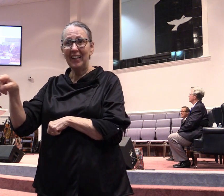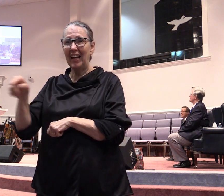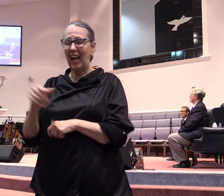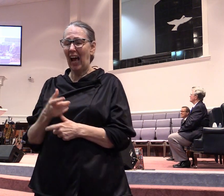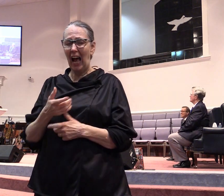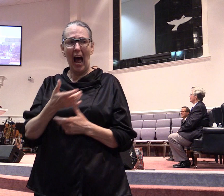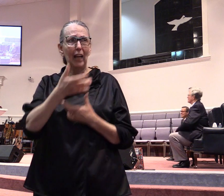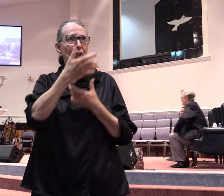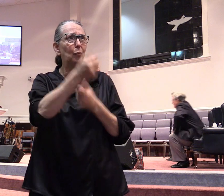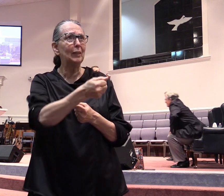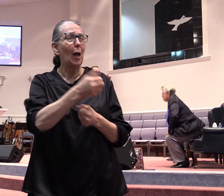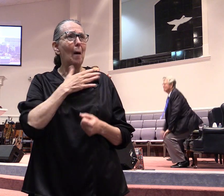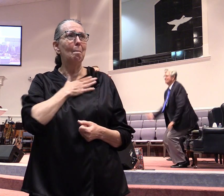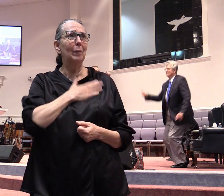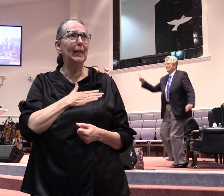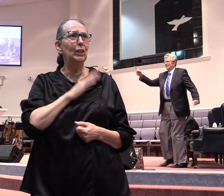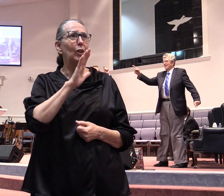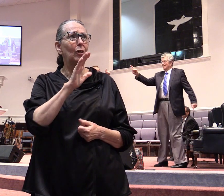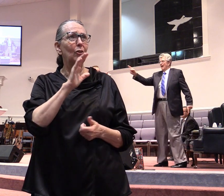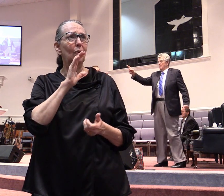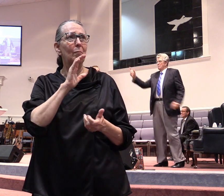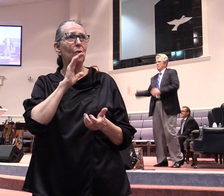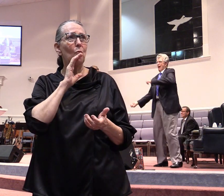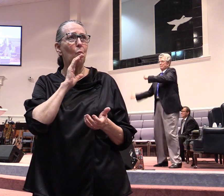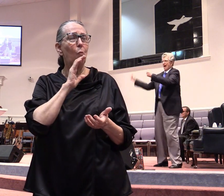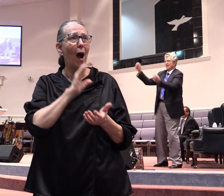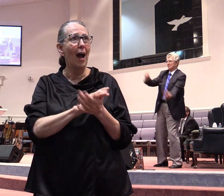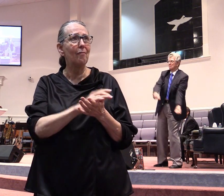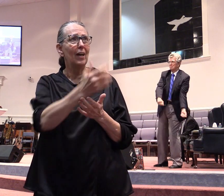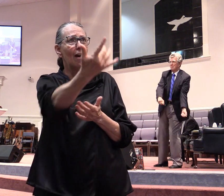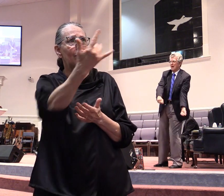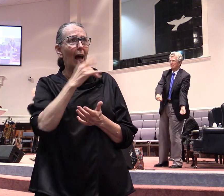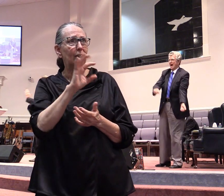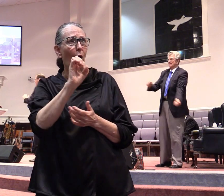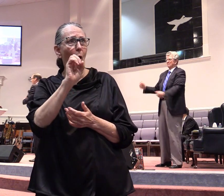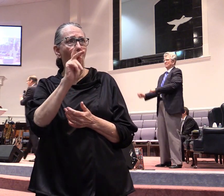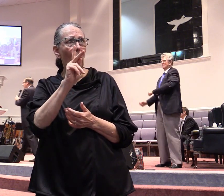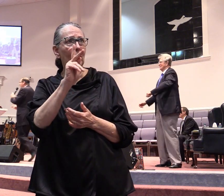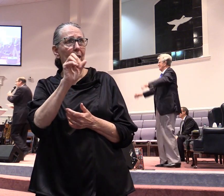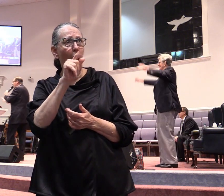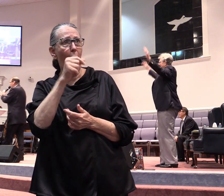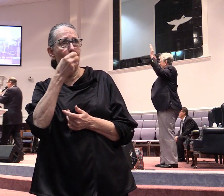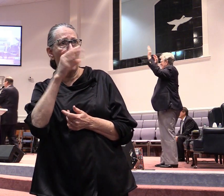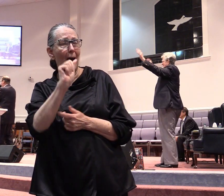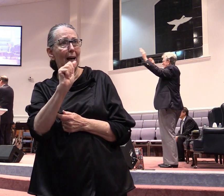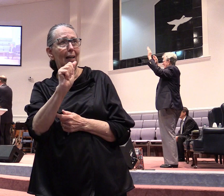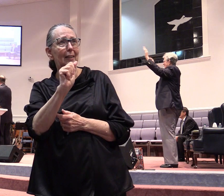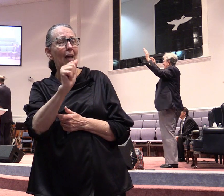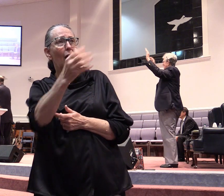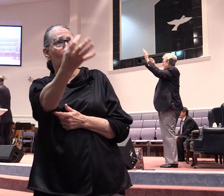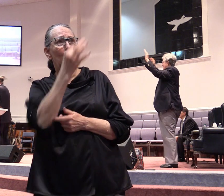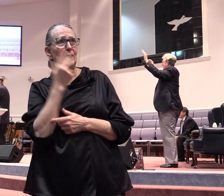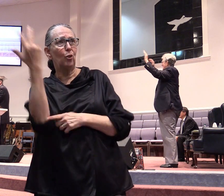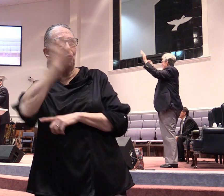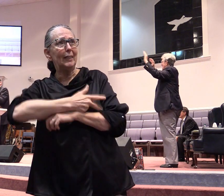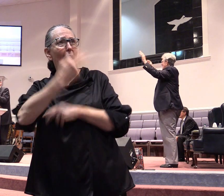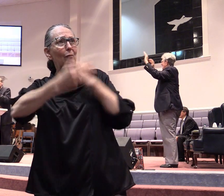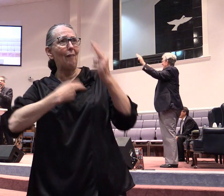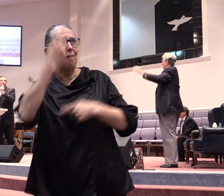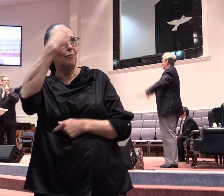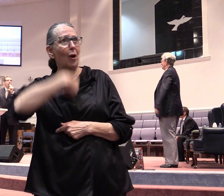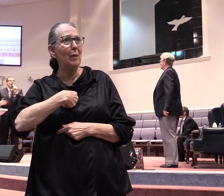trust you. Would you please, you and your wife, fly to Oklahoma? I want you to preach me a 3-day